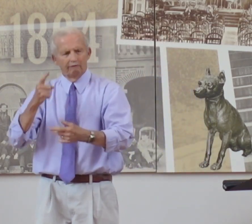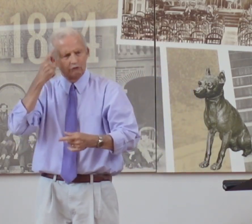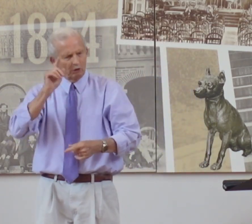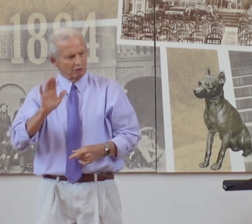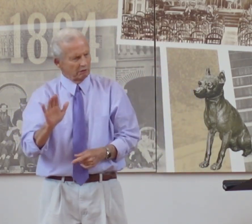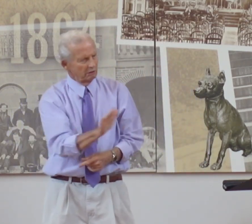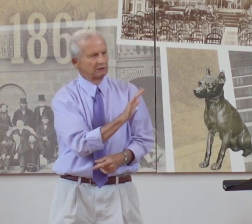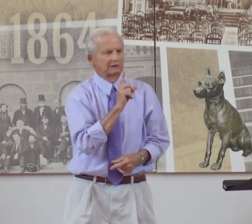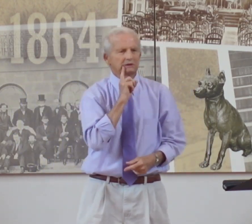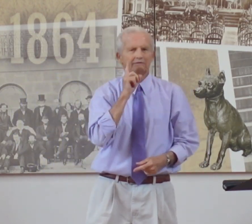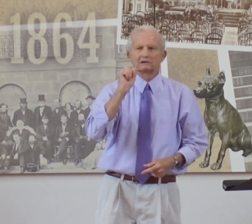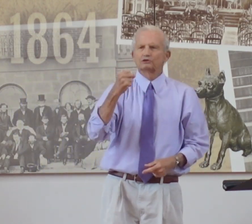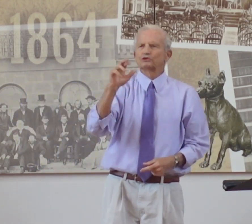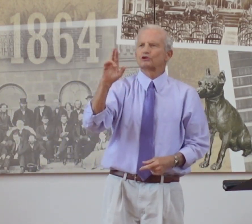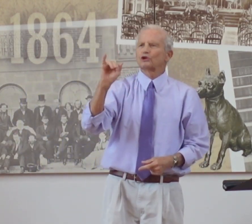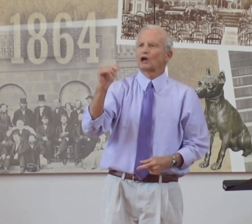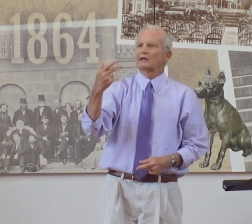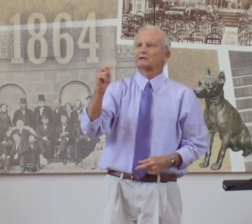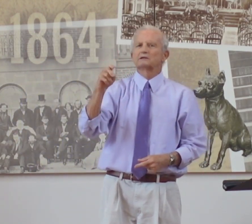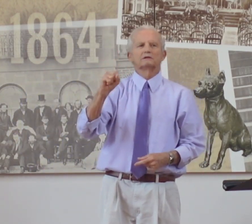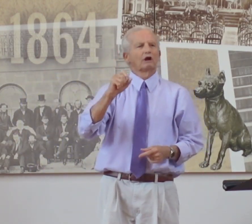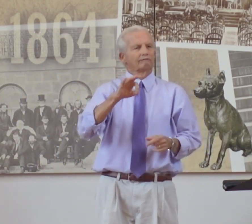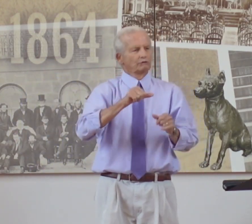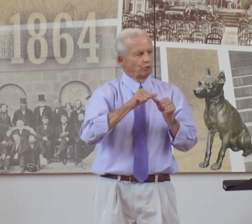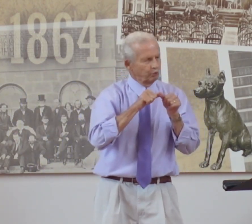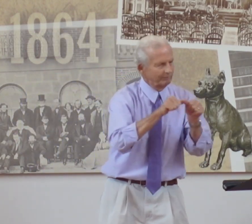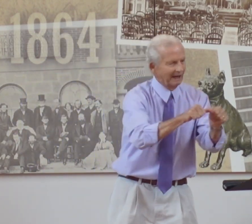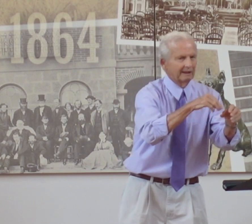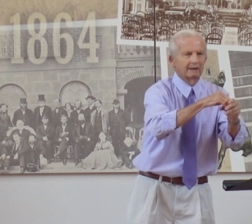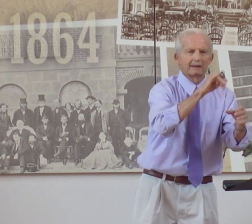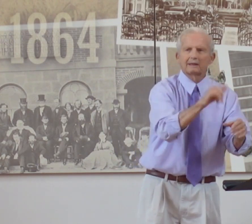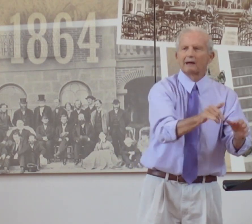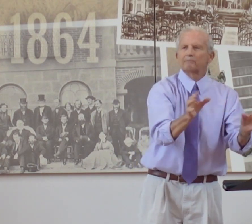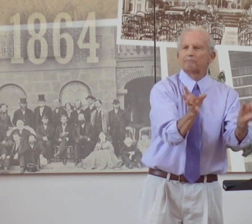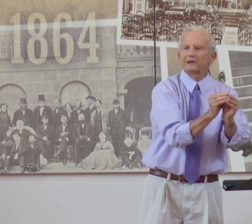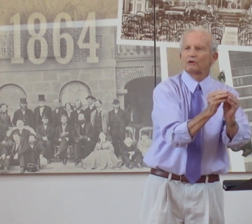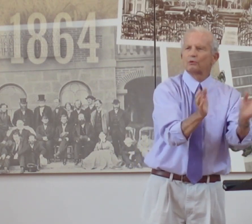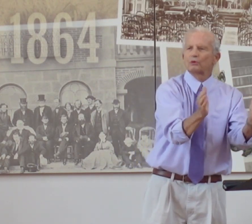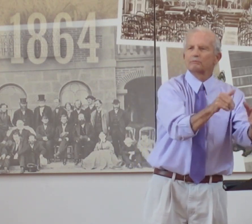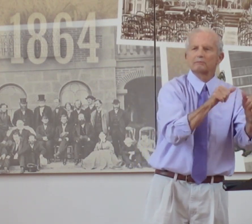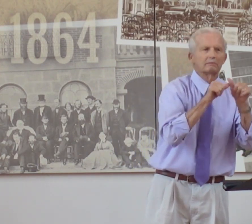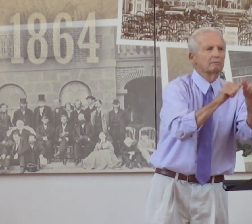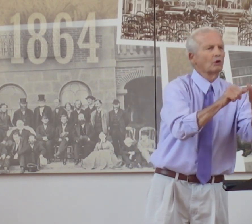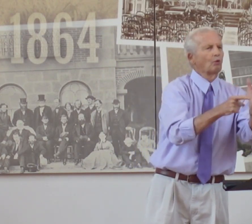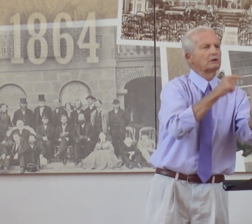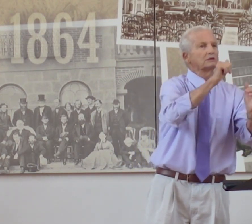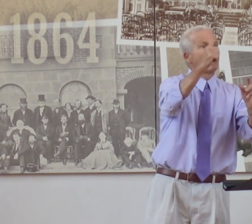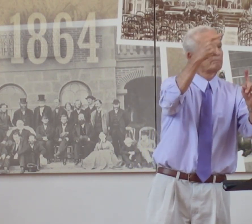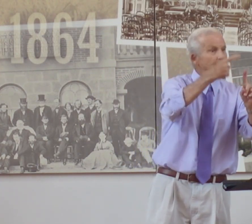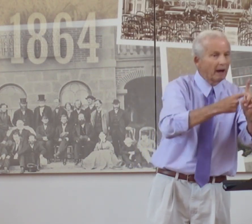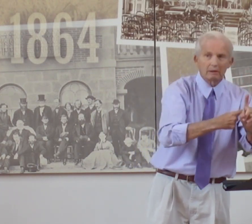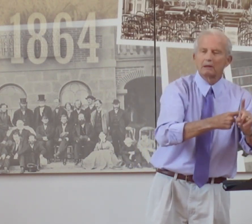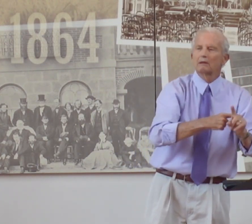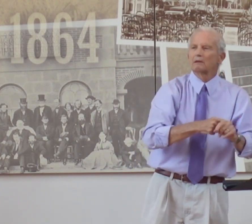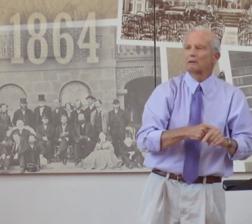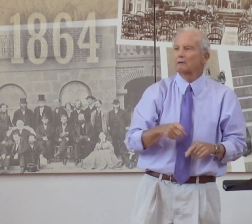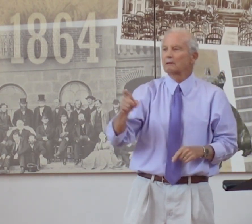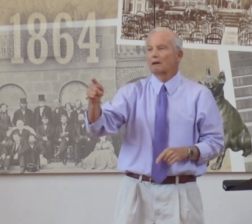And during that meeting, we argued for our rights as deaf people to continue to use that meeting space once a